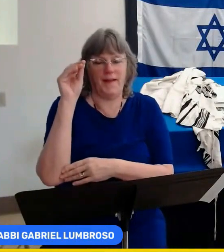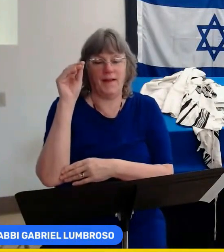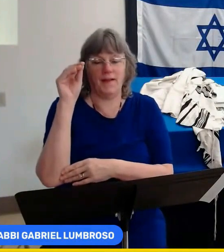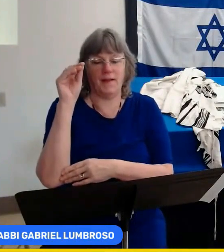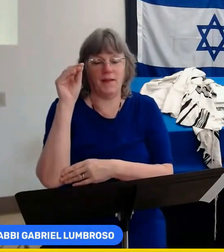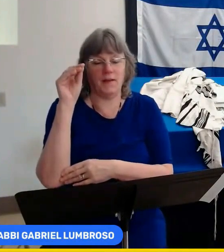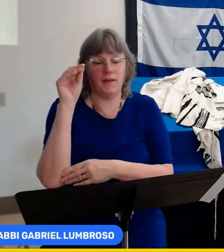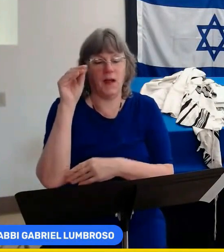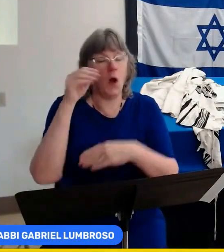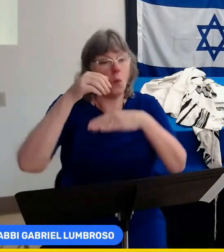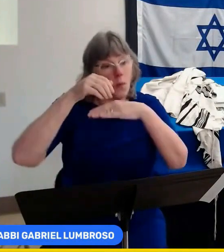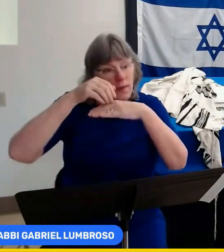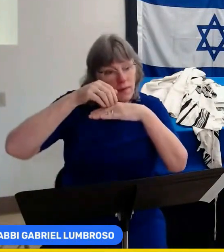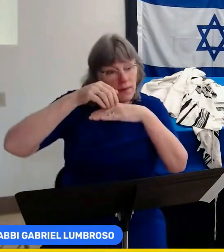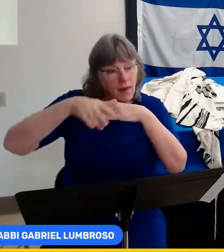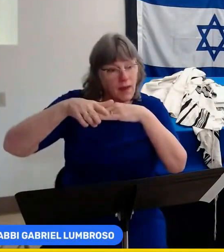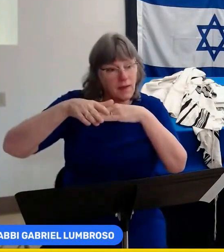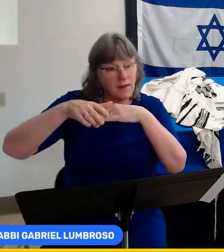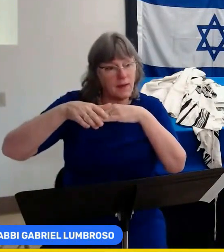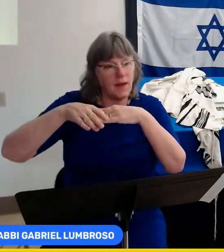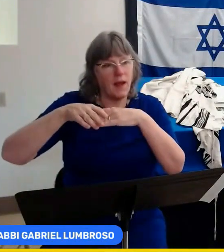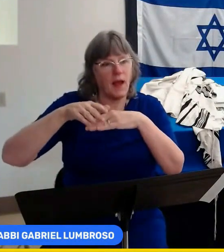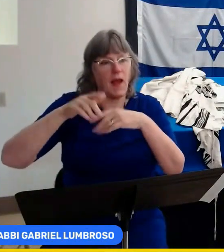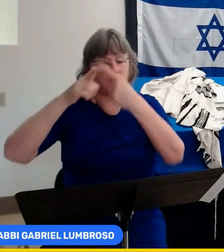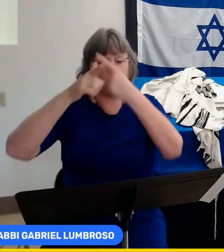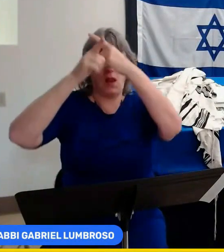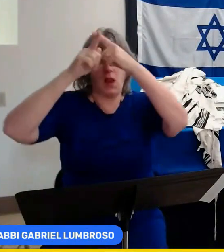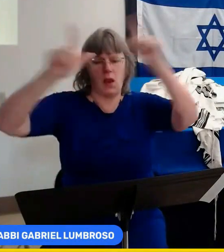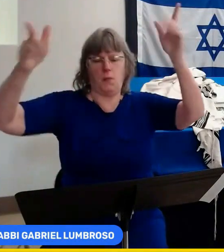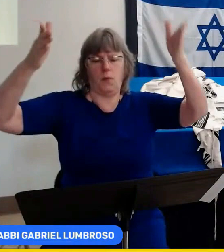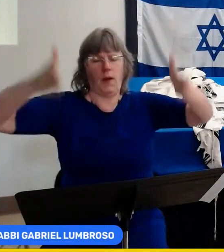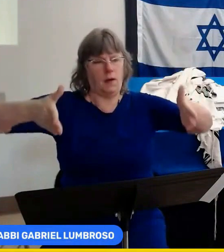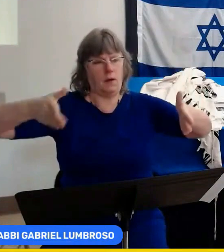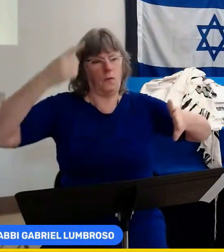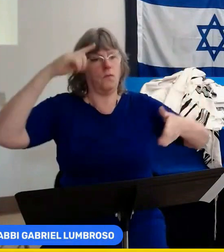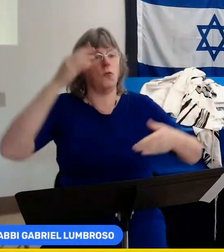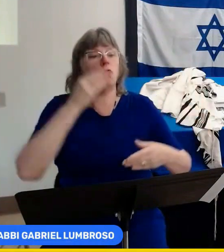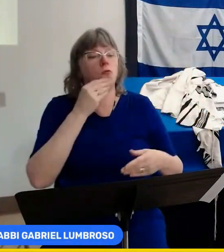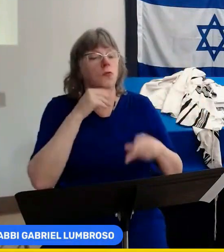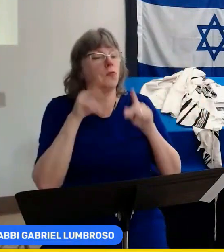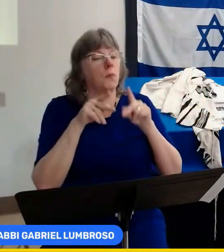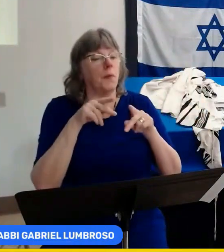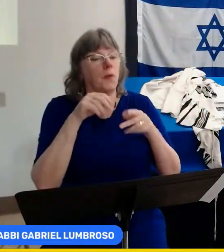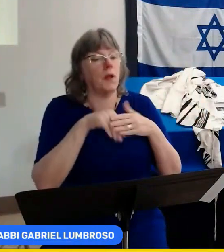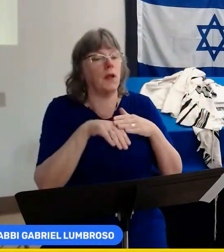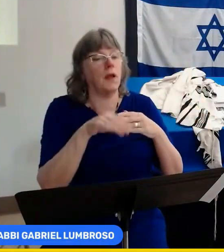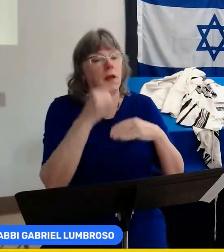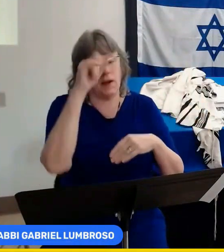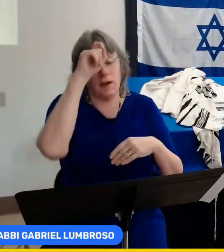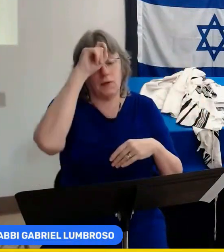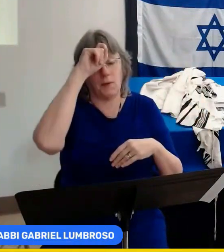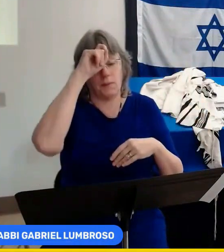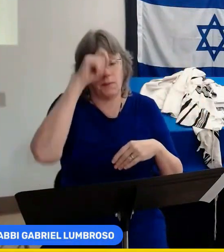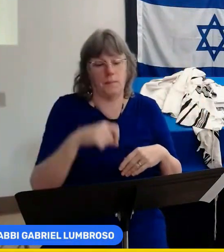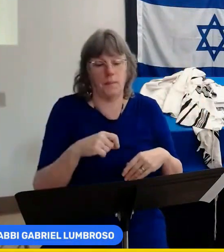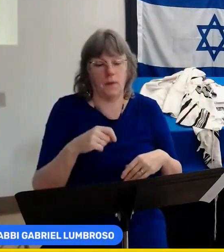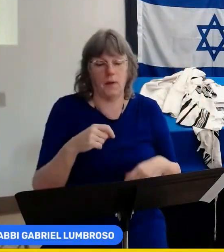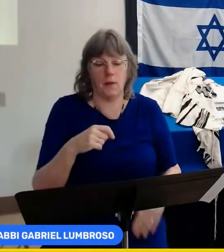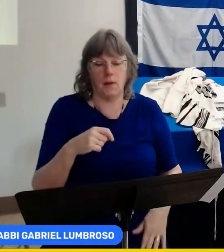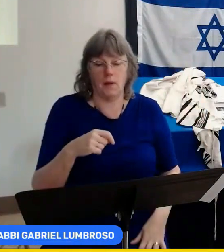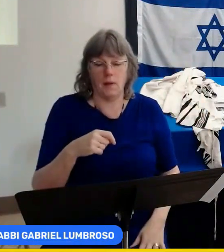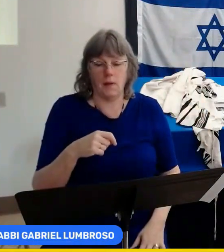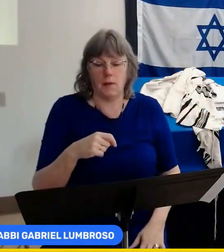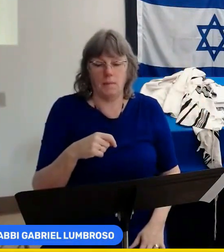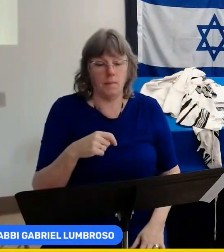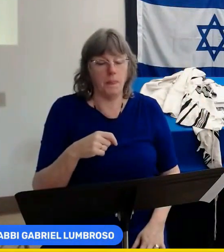Moses was sent as a liberator to the Jewish nation in Egypt. He told them the good news that they